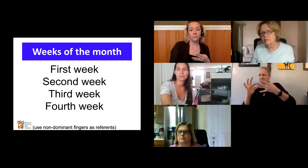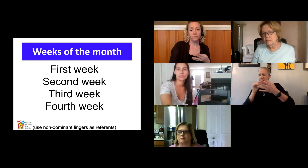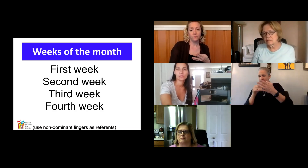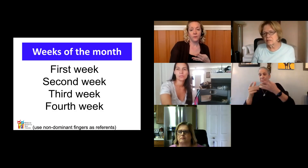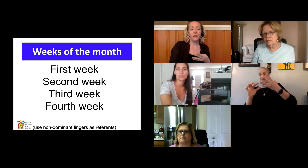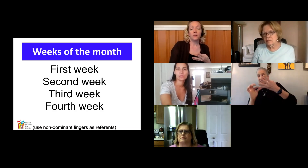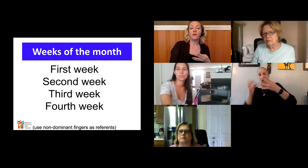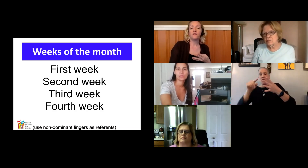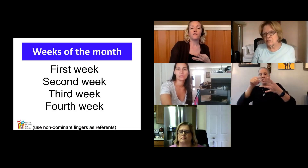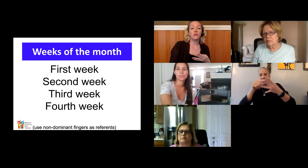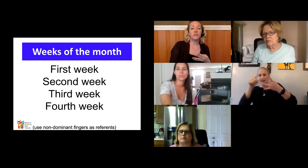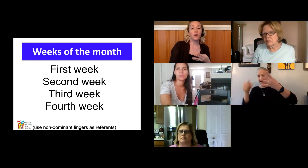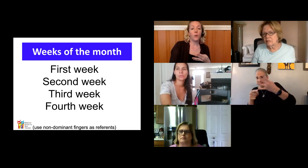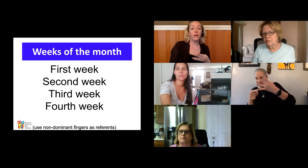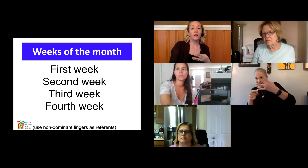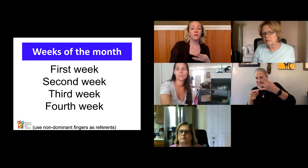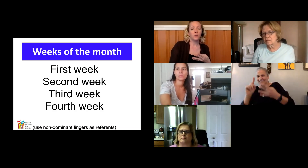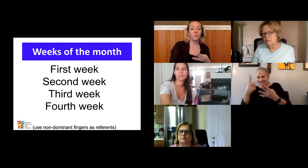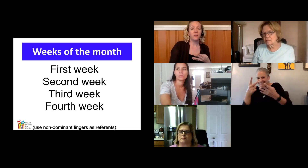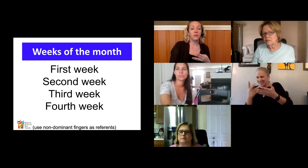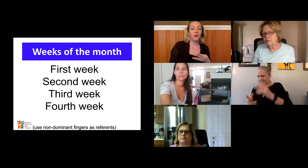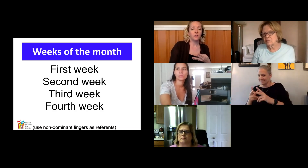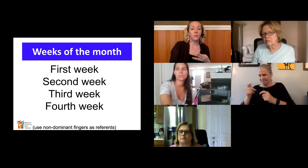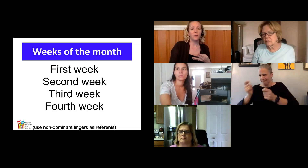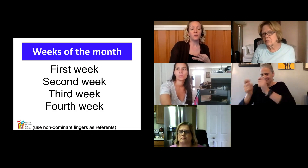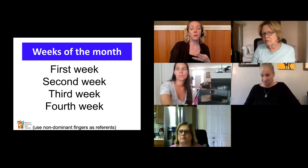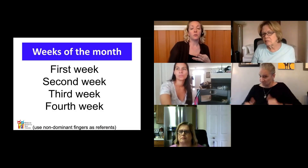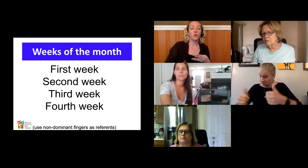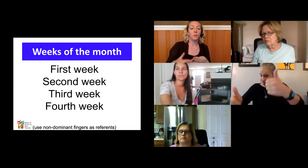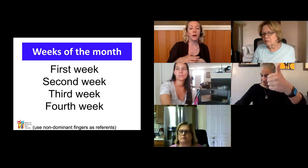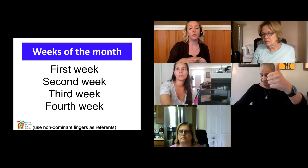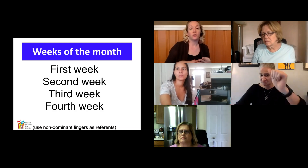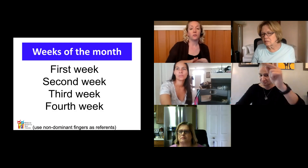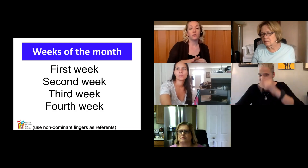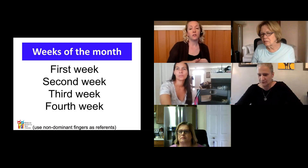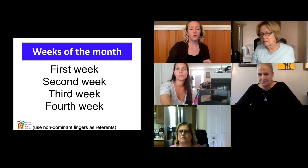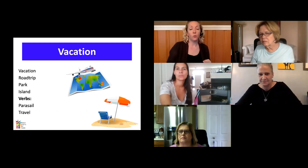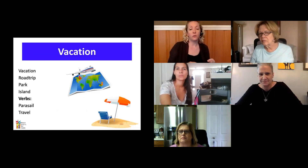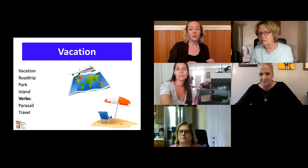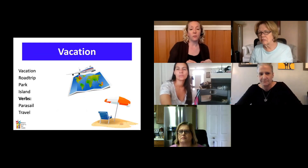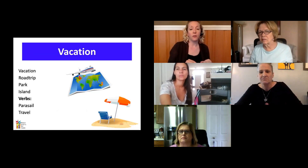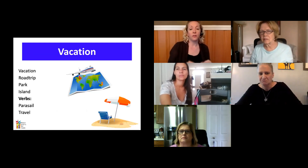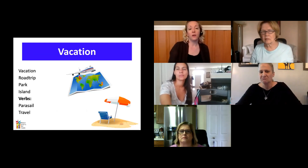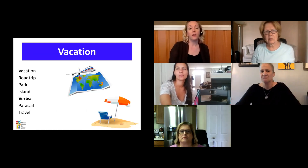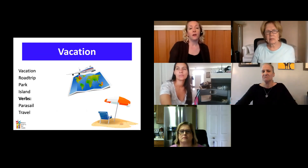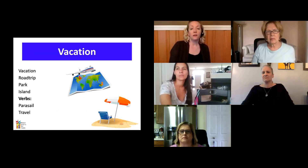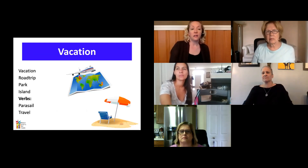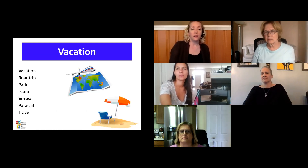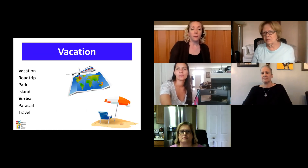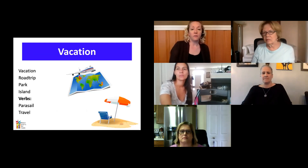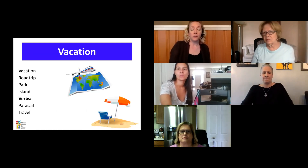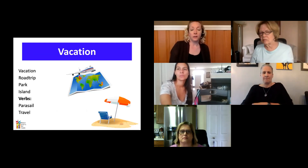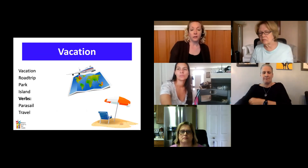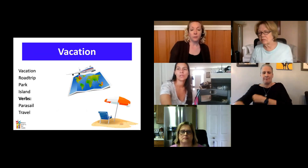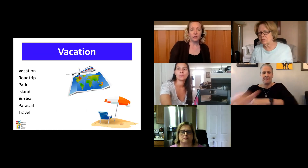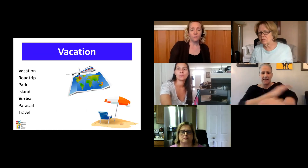It's a very versatile way to explain the concept and to be able to talk about the different weeks within a month, setting them up visually in